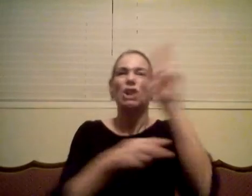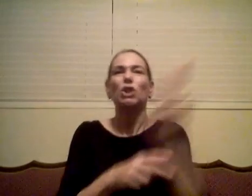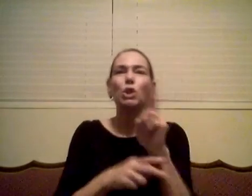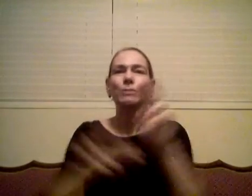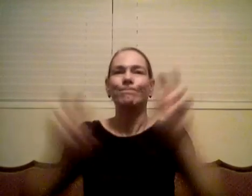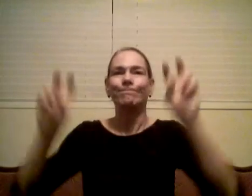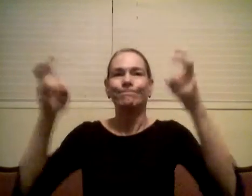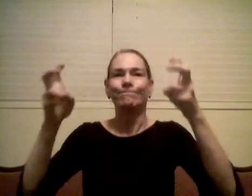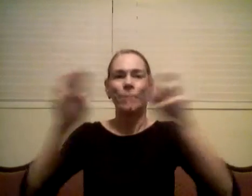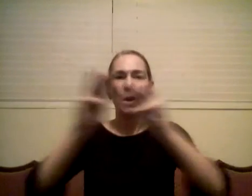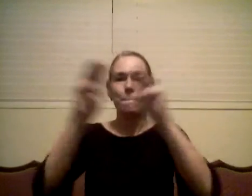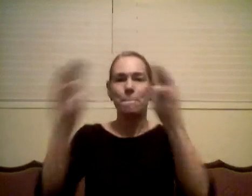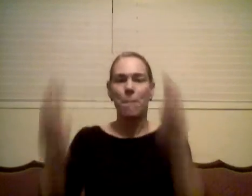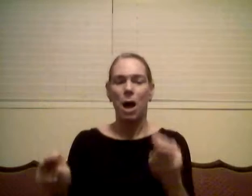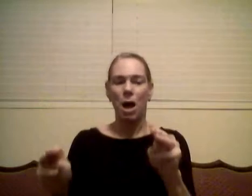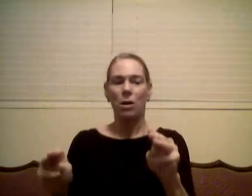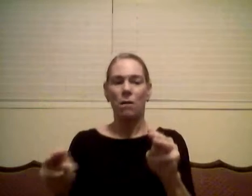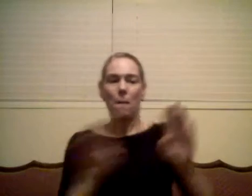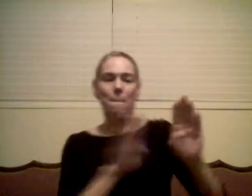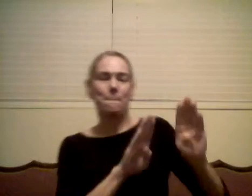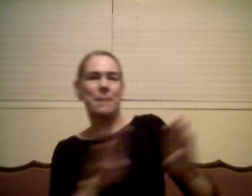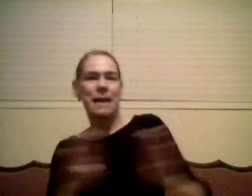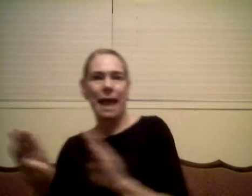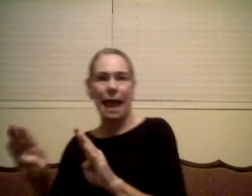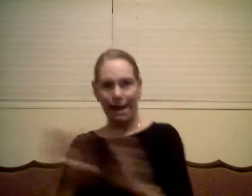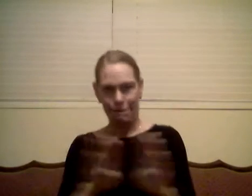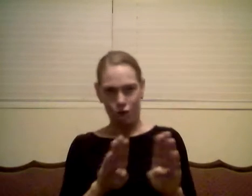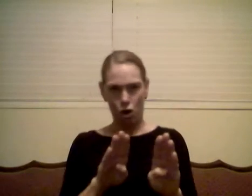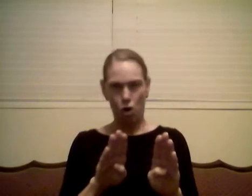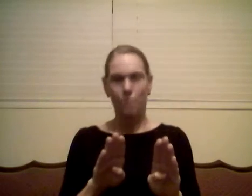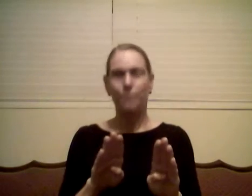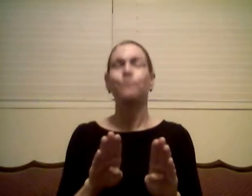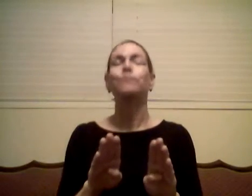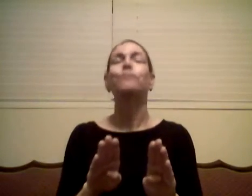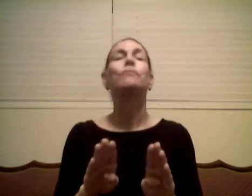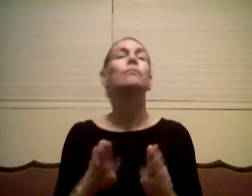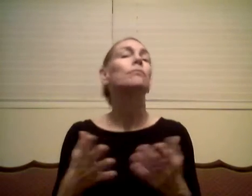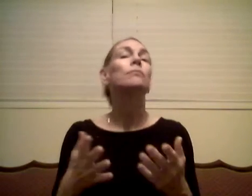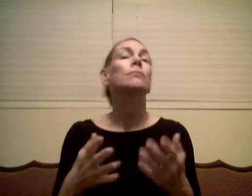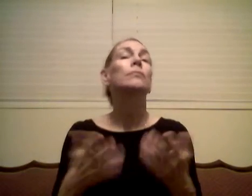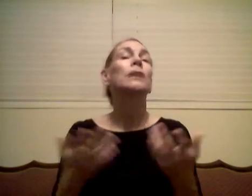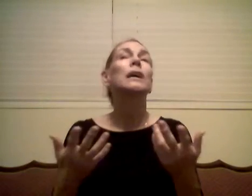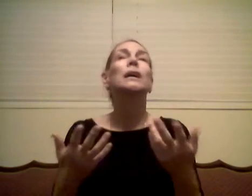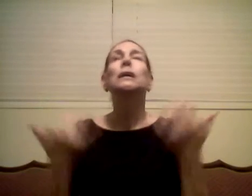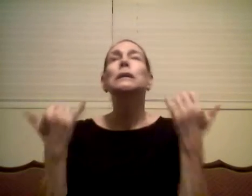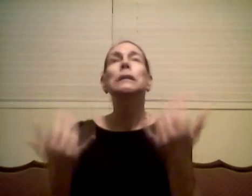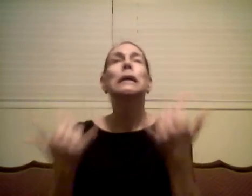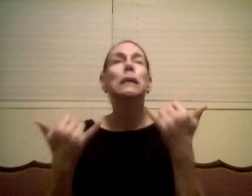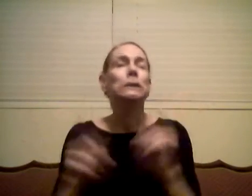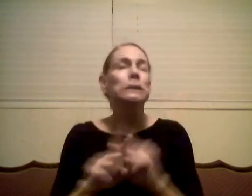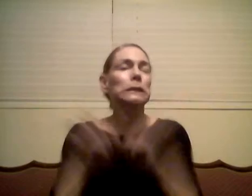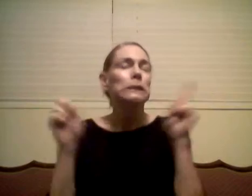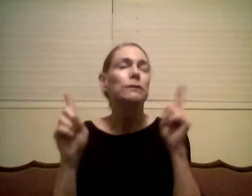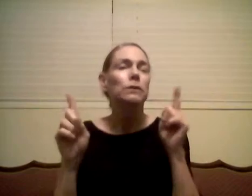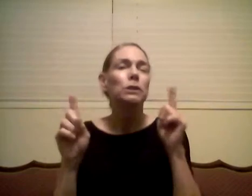Have you heard this term before, behavioral interviewing? Yes? Okay, do we know what it stands for, what the premise is behind it? I know it's on the board.